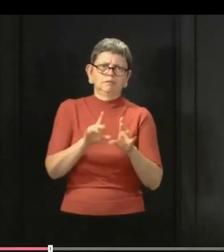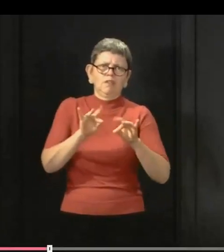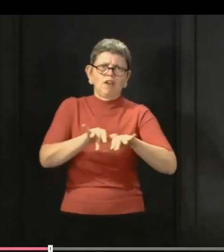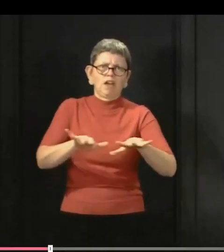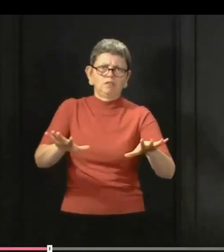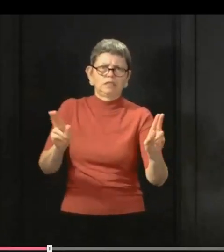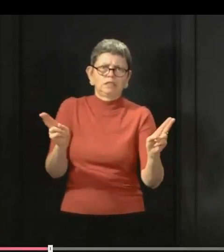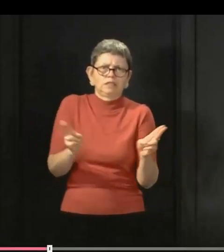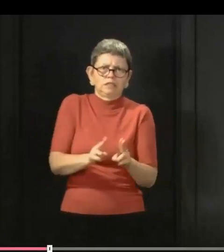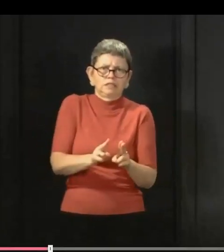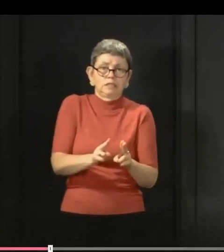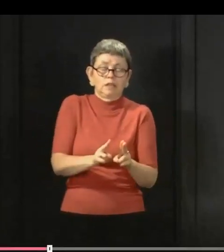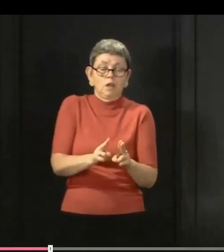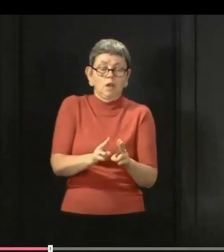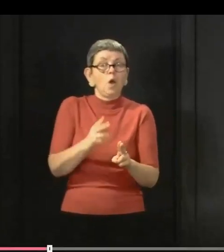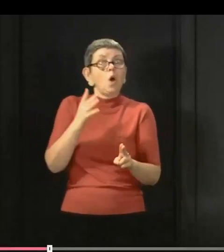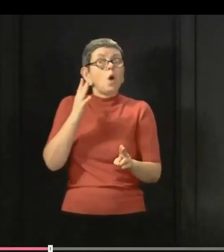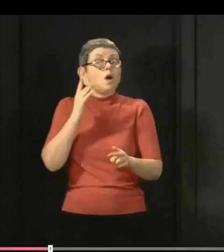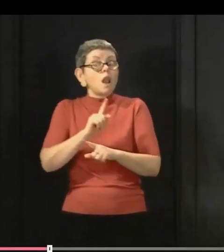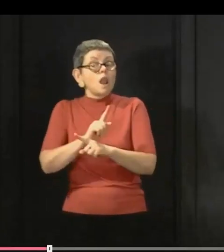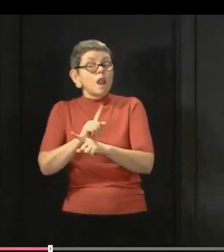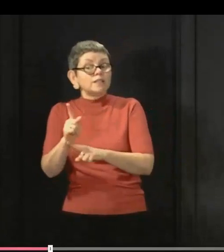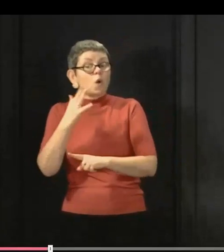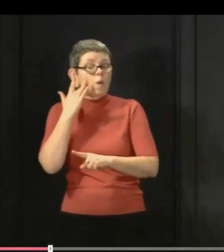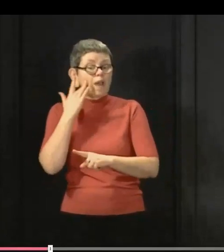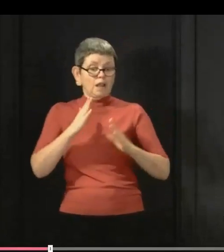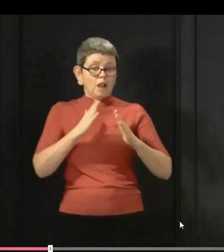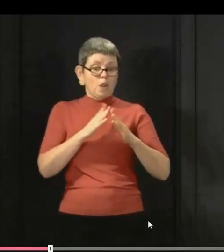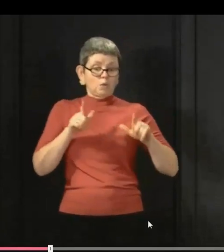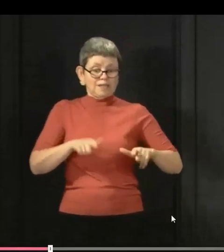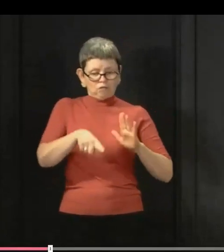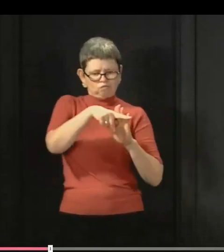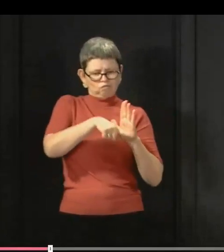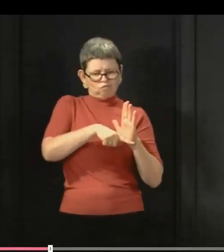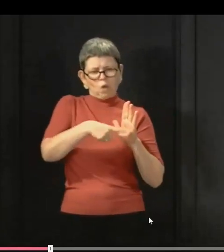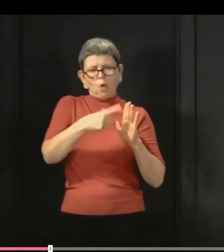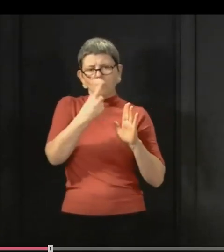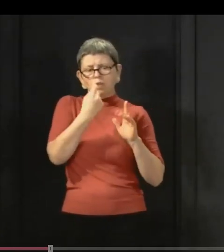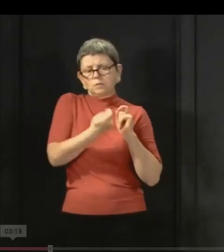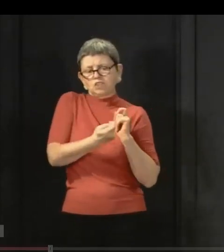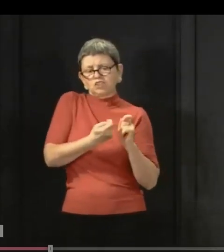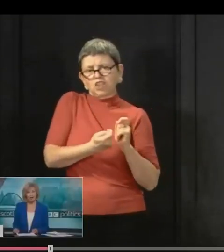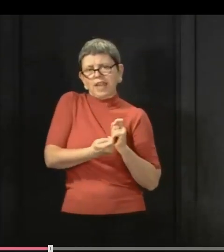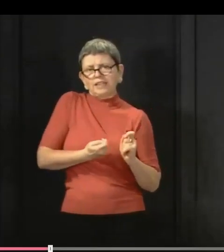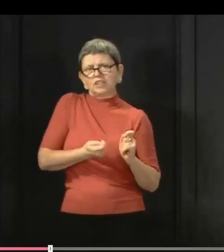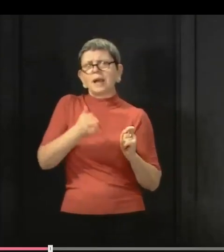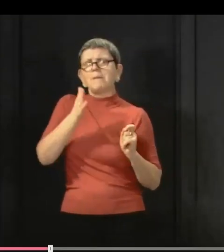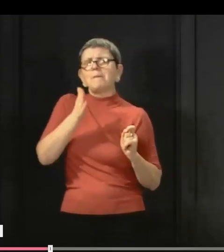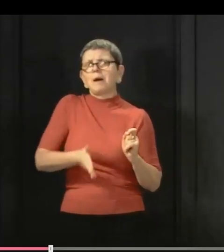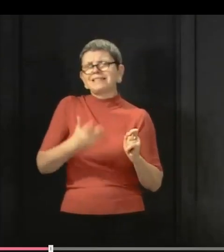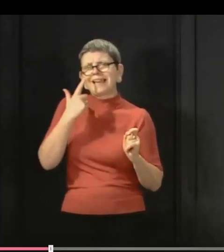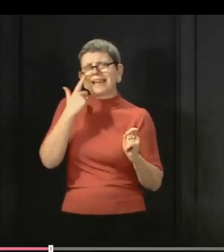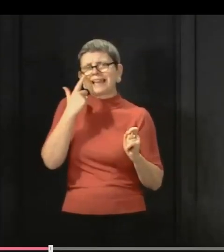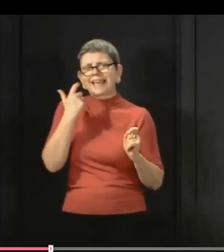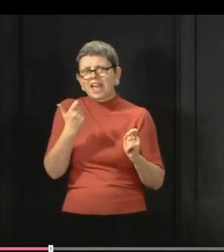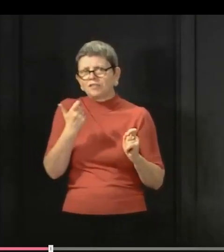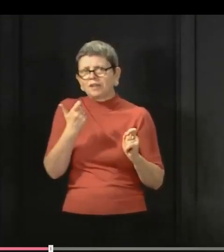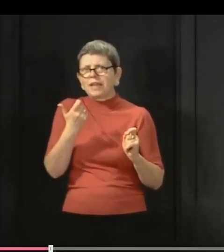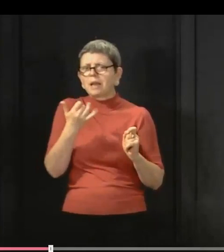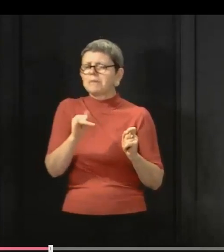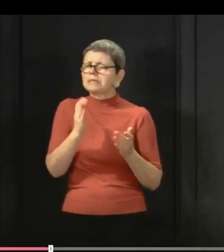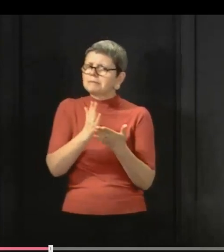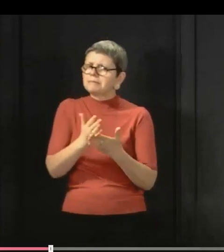to ease some of these restrictions, we're going to have to do so very carefully, very cautiously, probably very